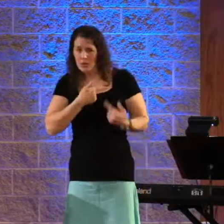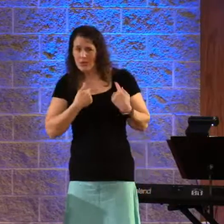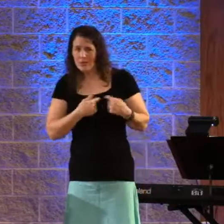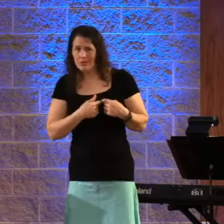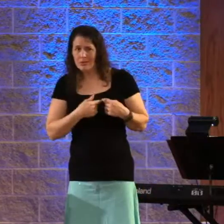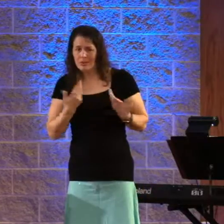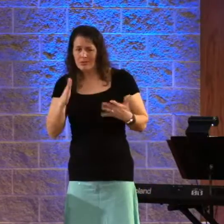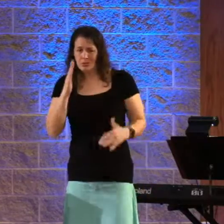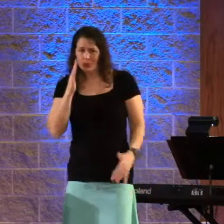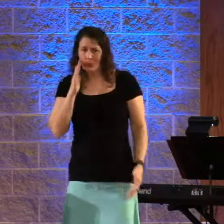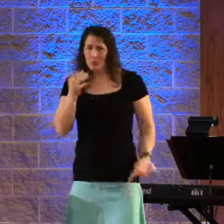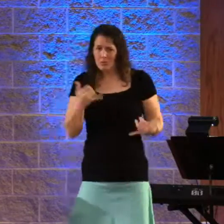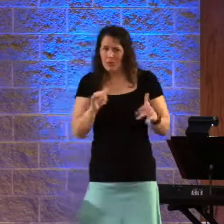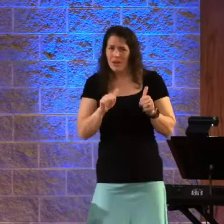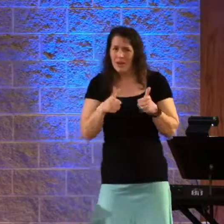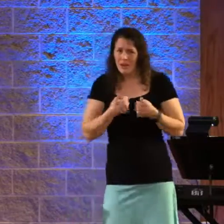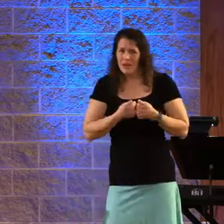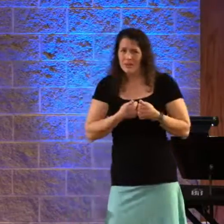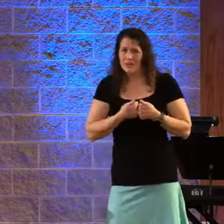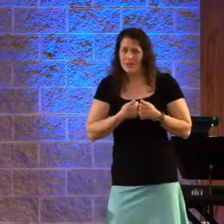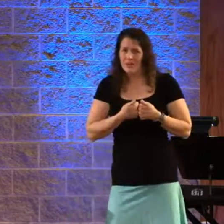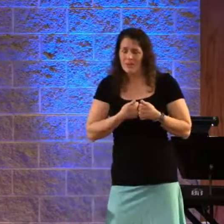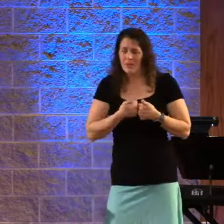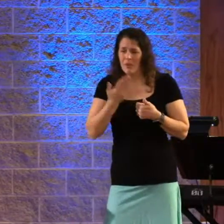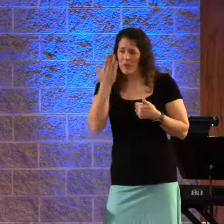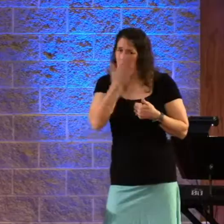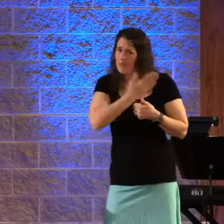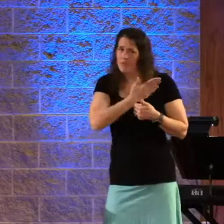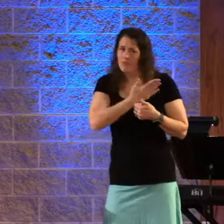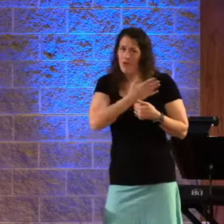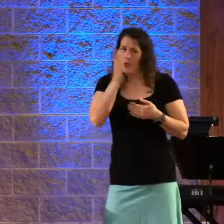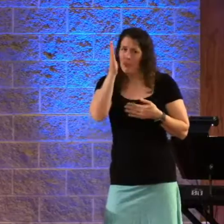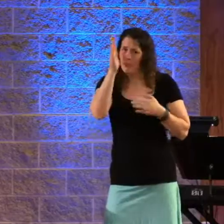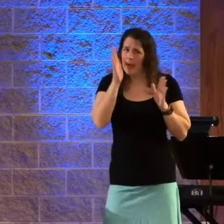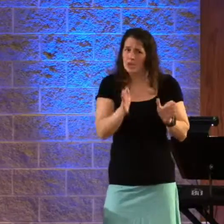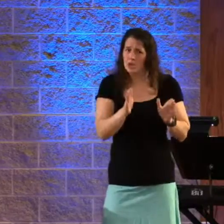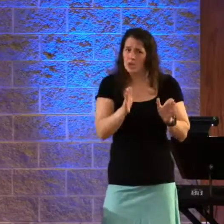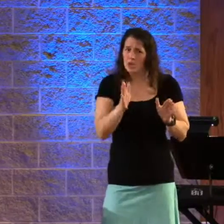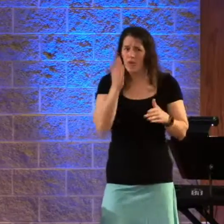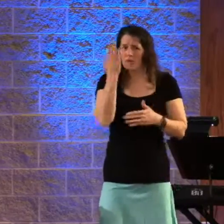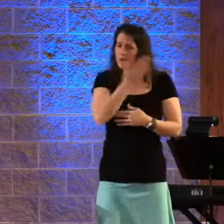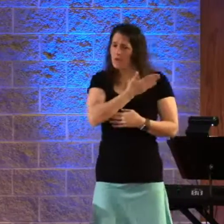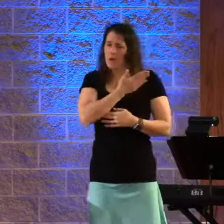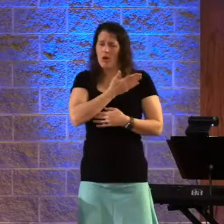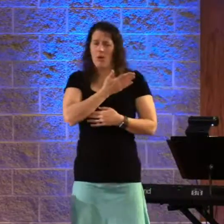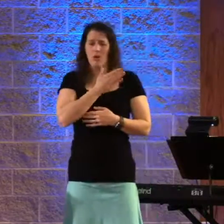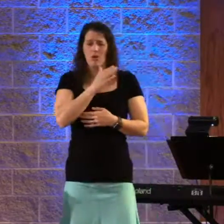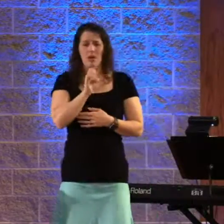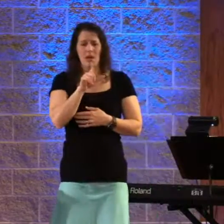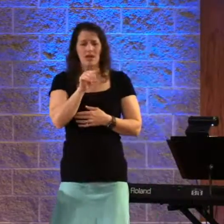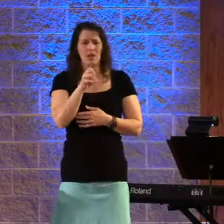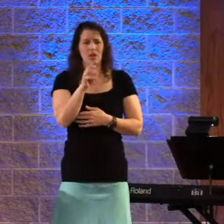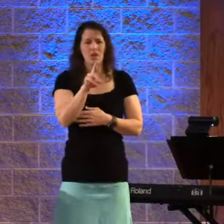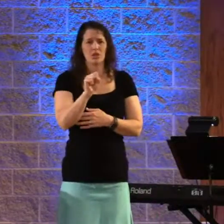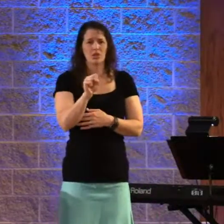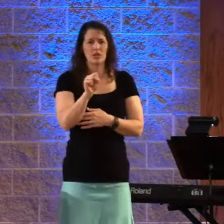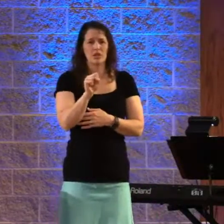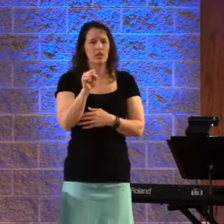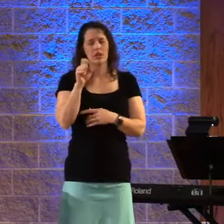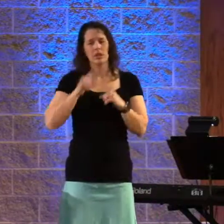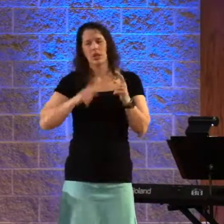God knows if we're playing games. You can fool the pastor. You can fool the elders. You can fool Pastor John. Maybe you can't fool Chad,